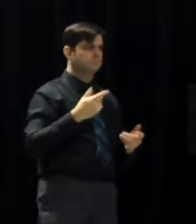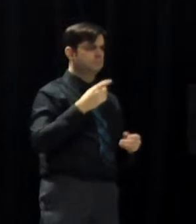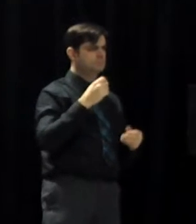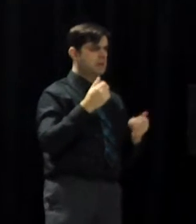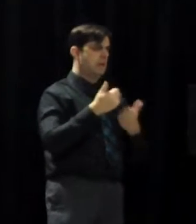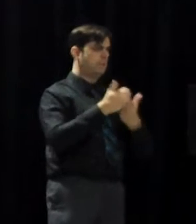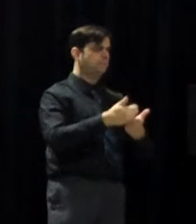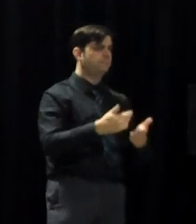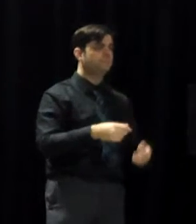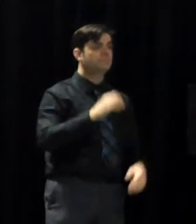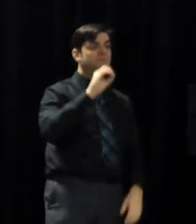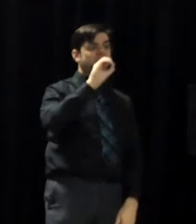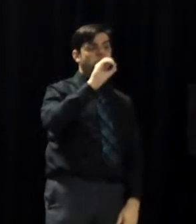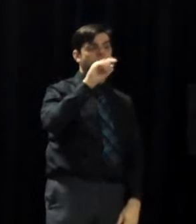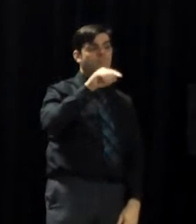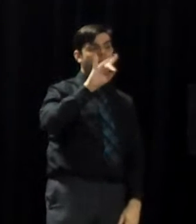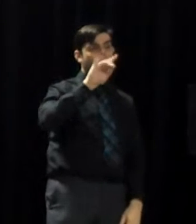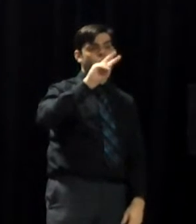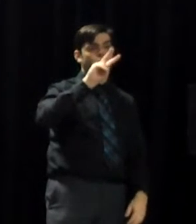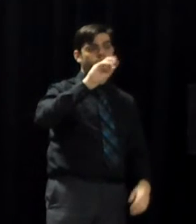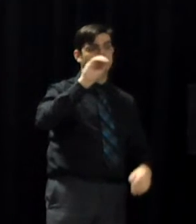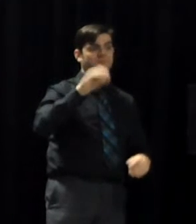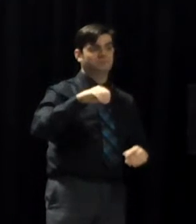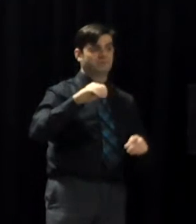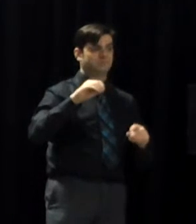we did 1,015 with 3 positives,